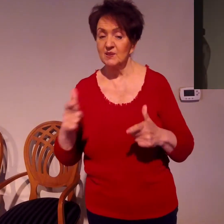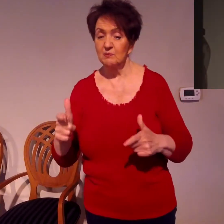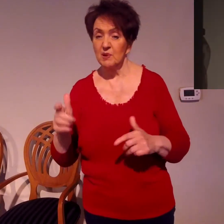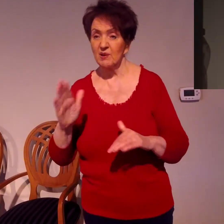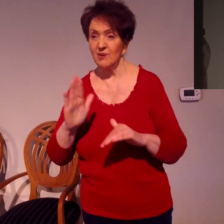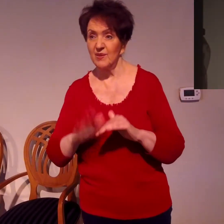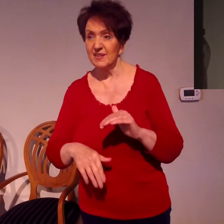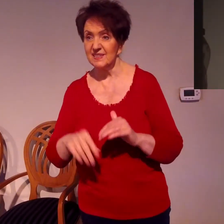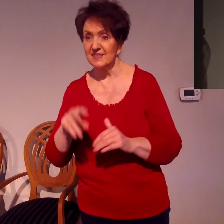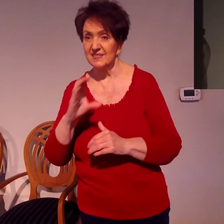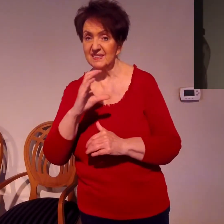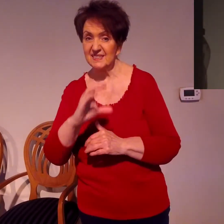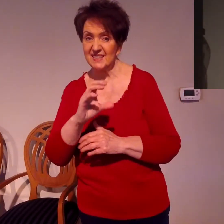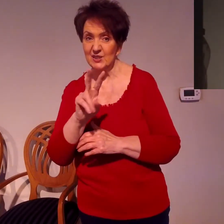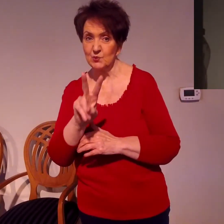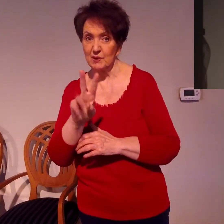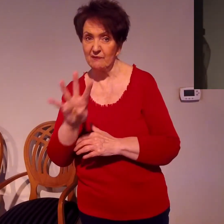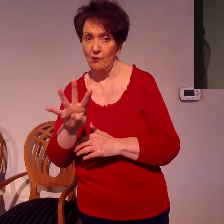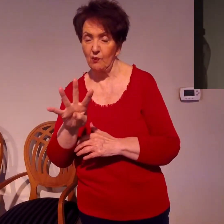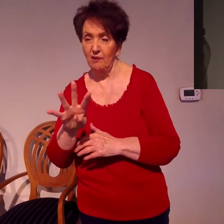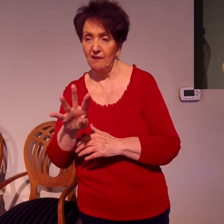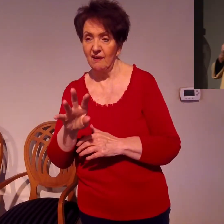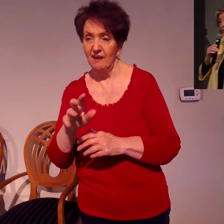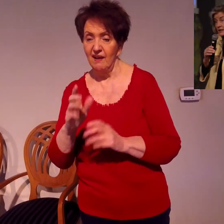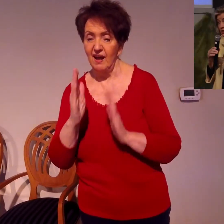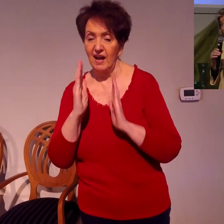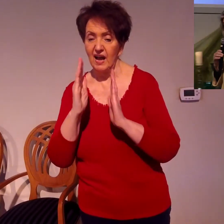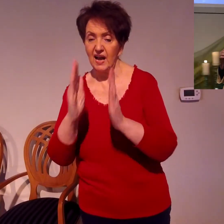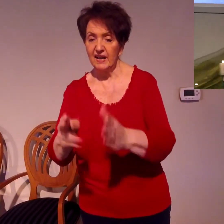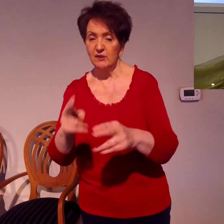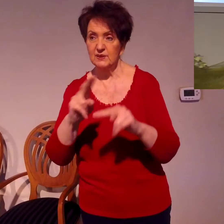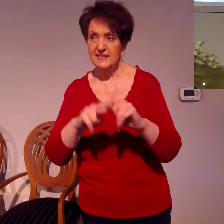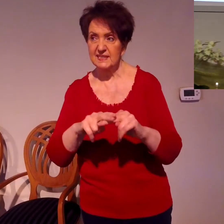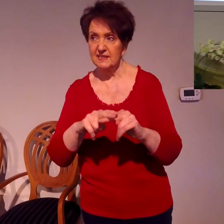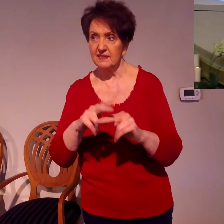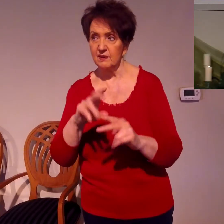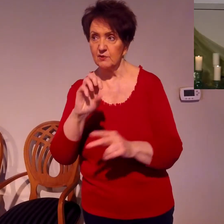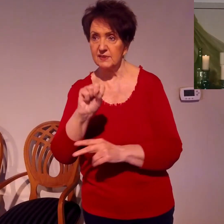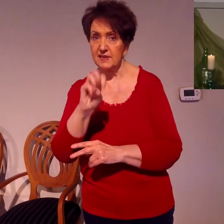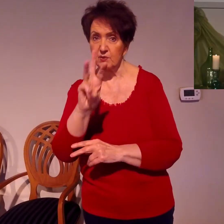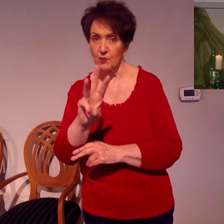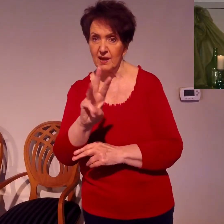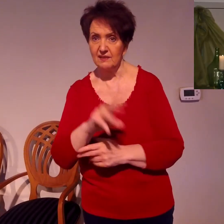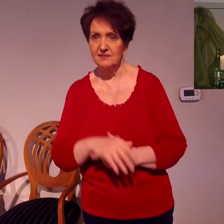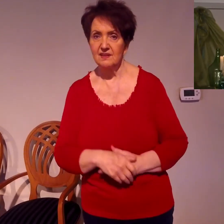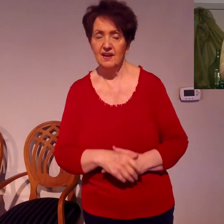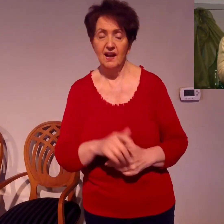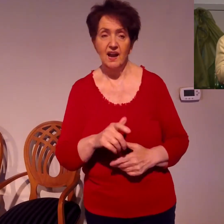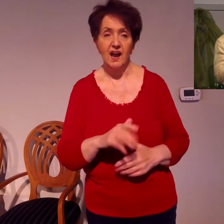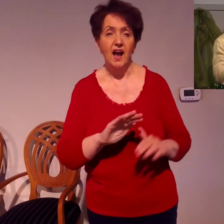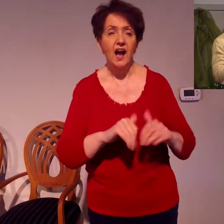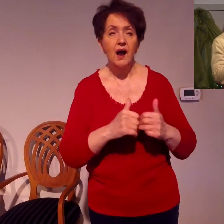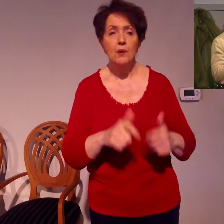C-24 bulkhead aisle front row of Southwest, or we could say it's not. How big is our good?